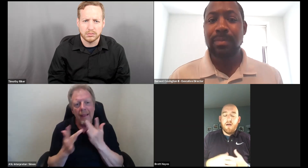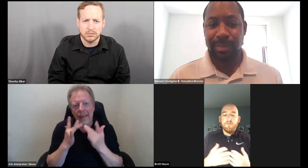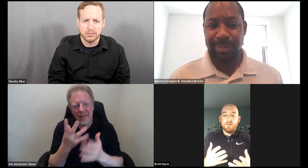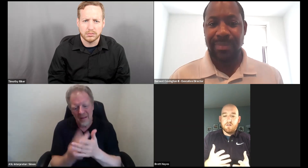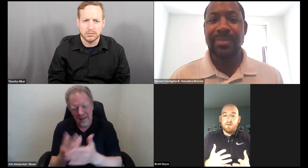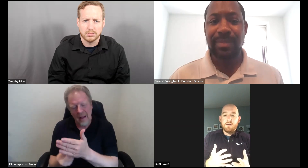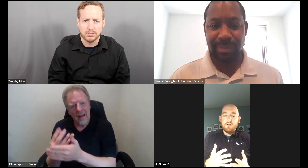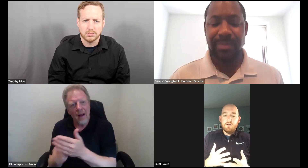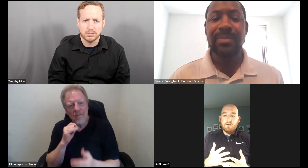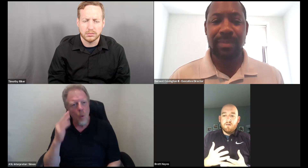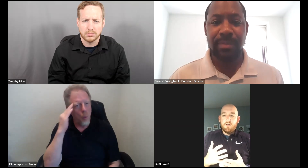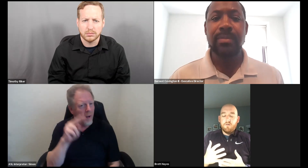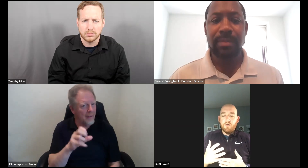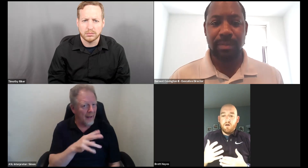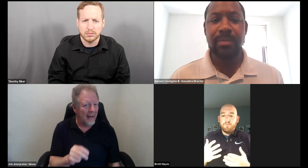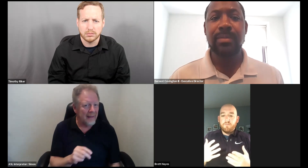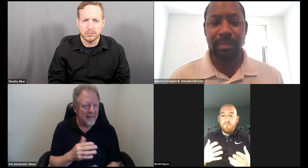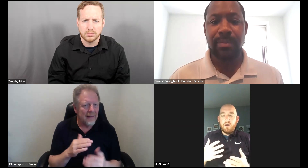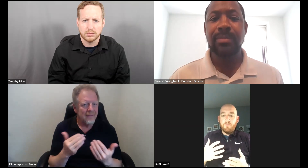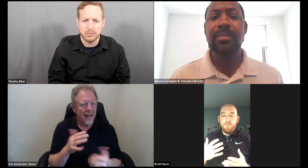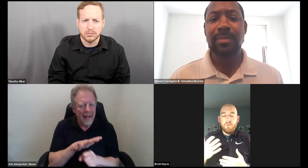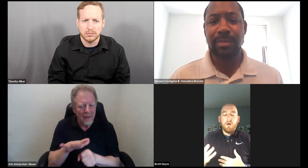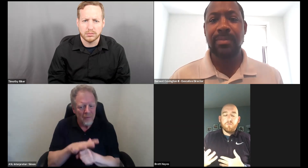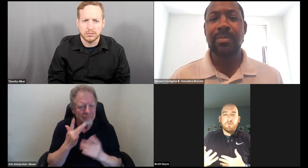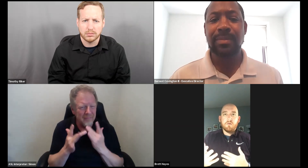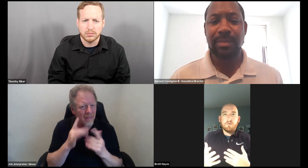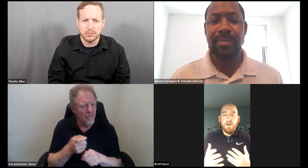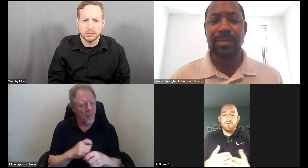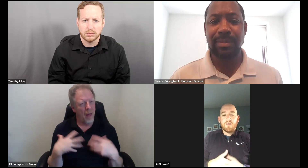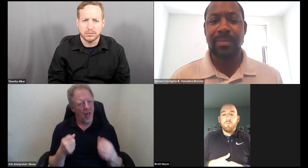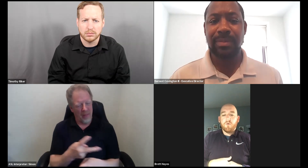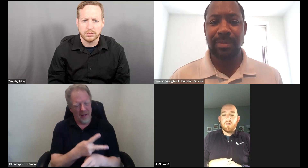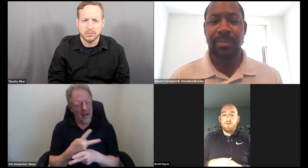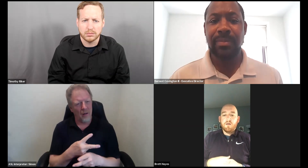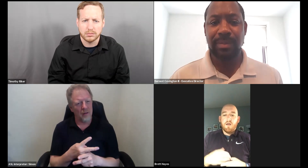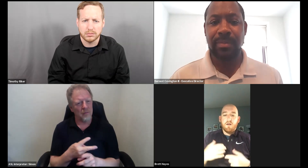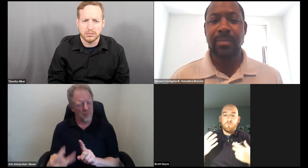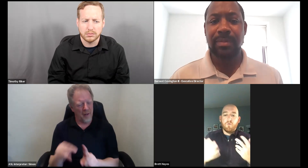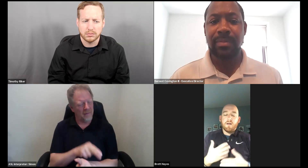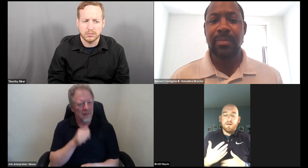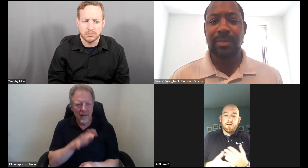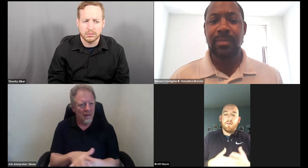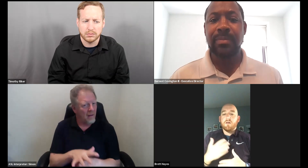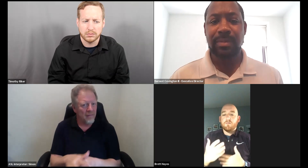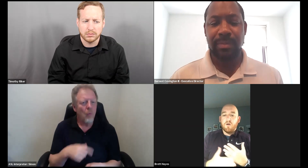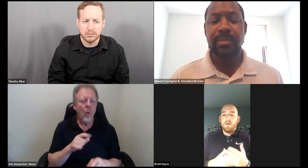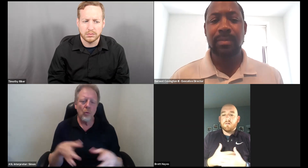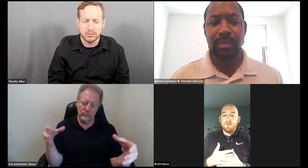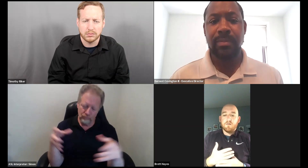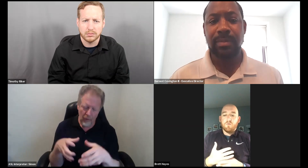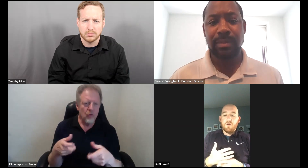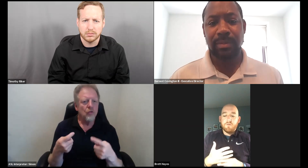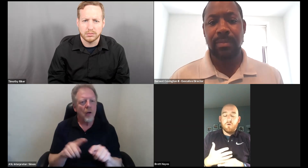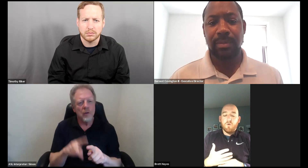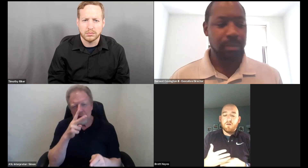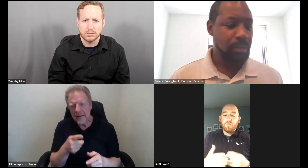and advocacy from a health care standpoint. And we want to get together and try to